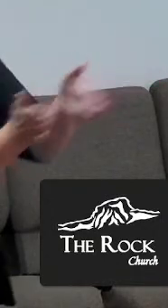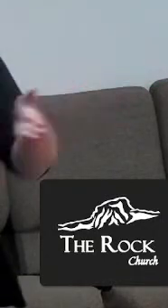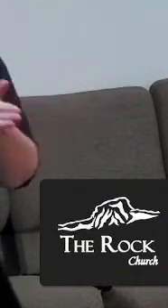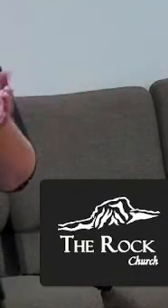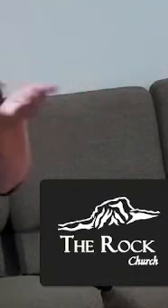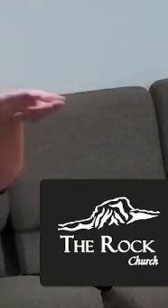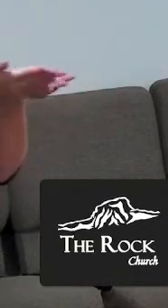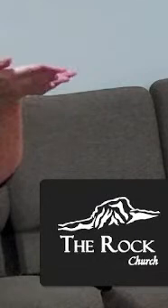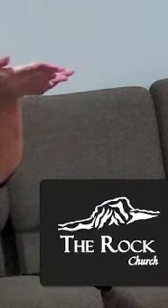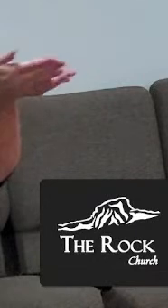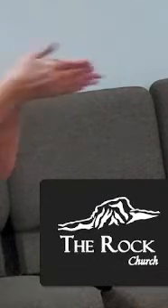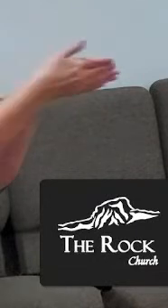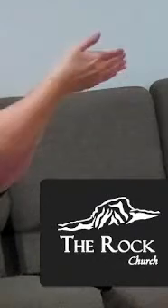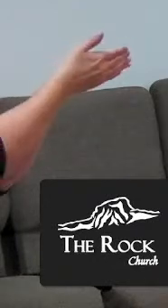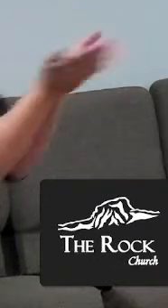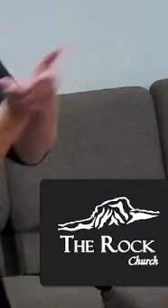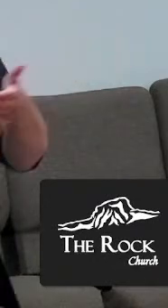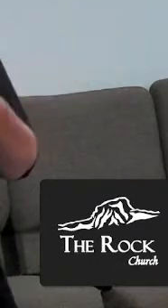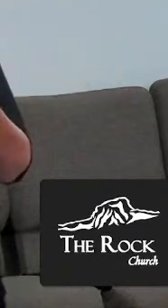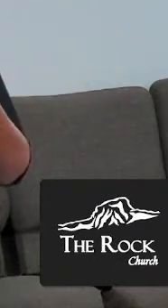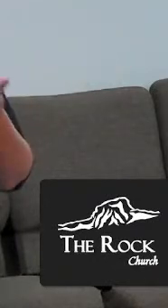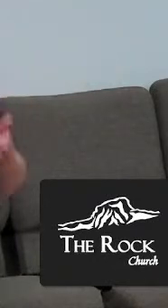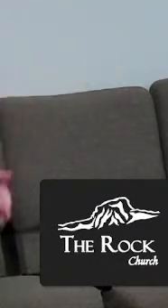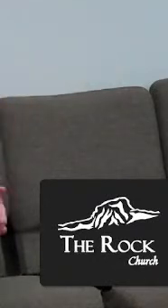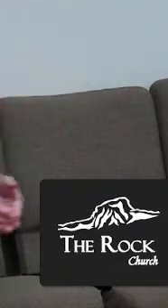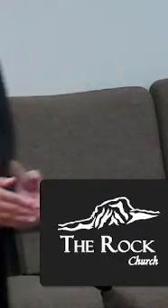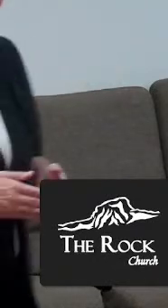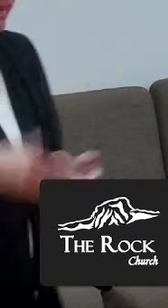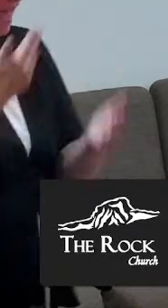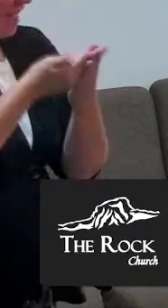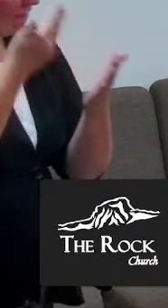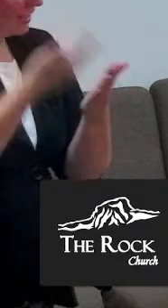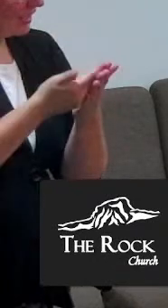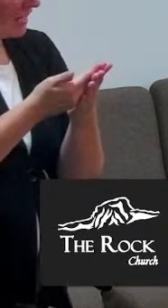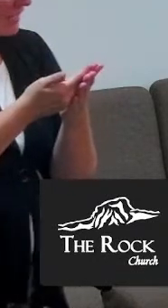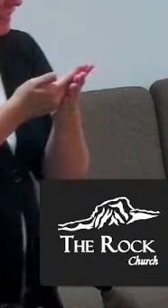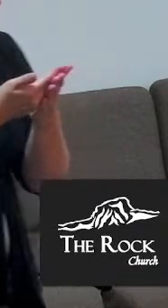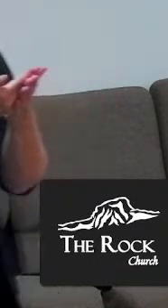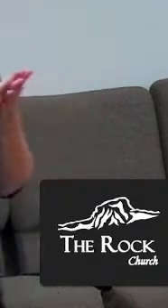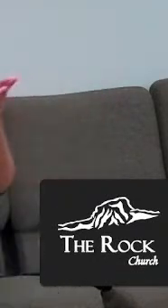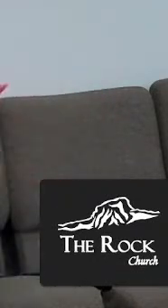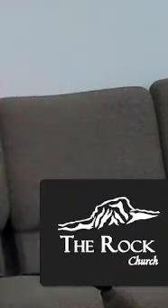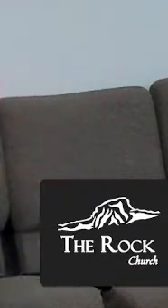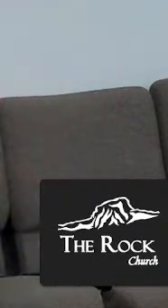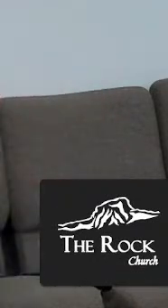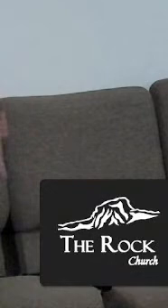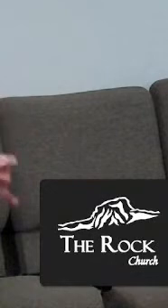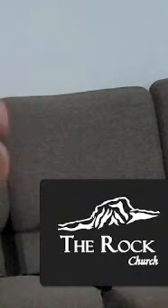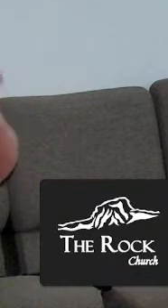the evidence God chose for those to get the Holy Ghost to be speaking in other tongues?